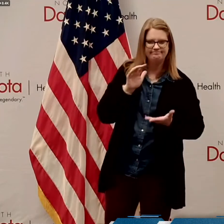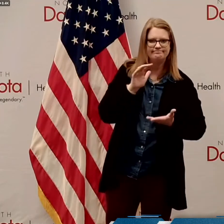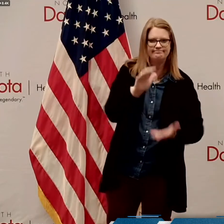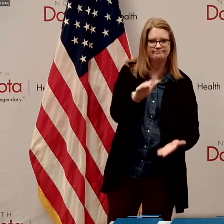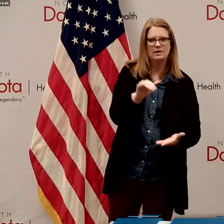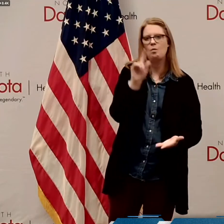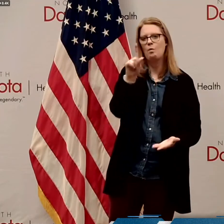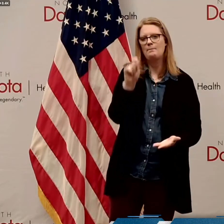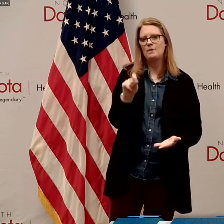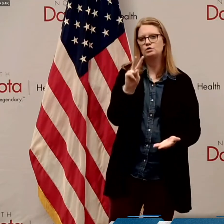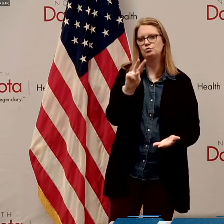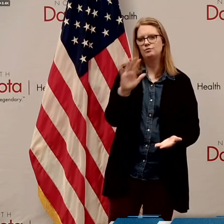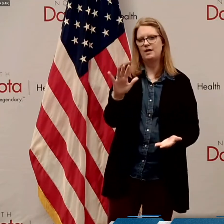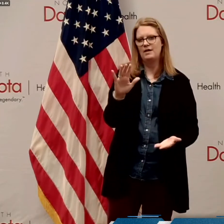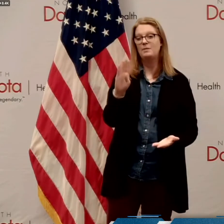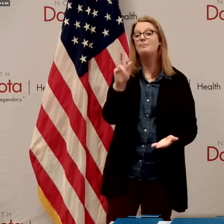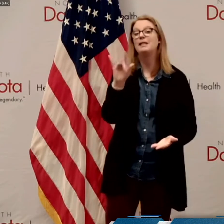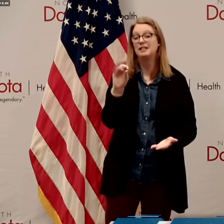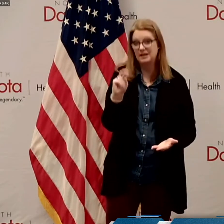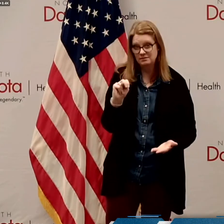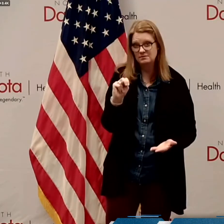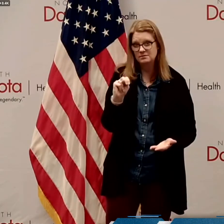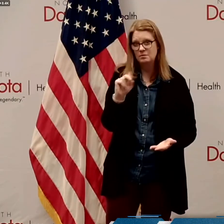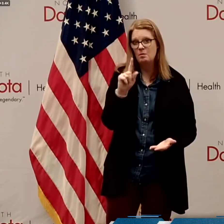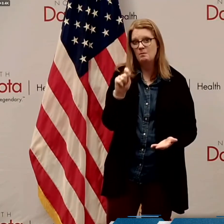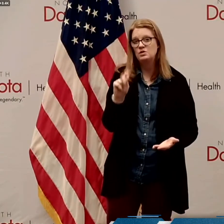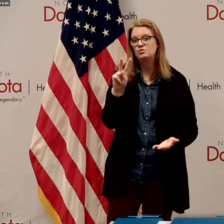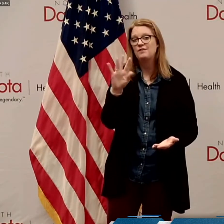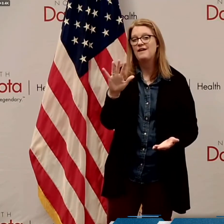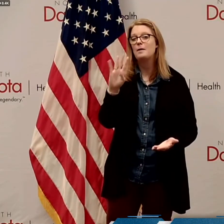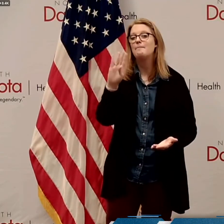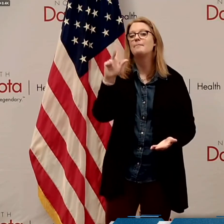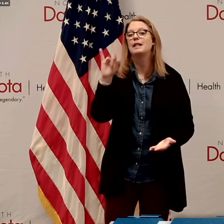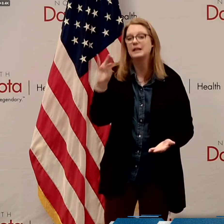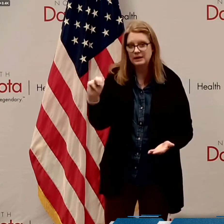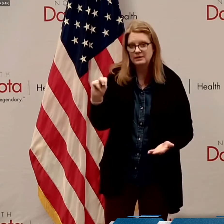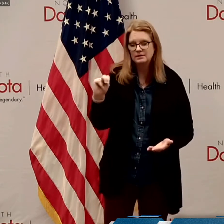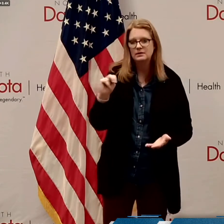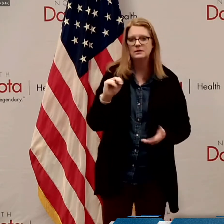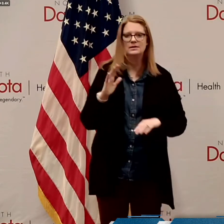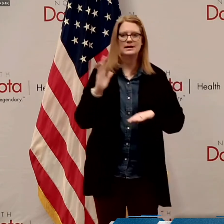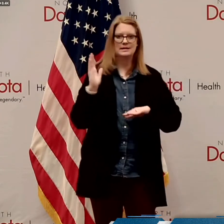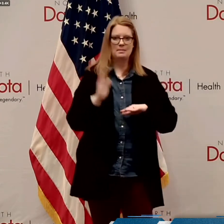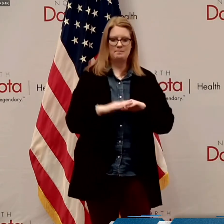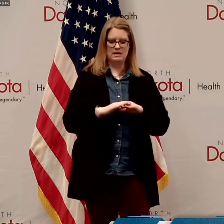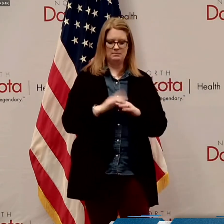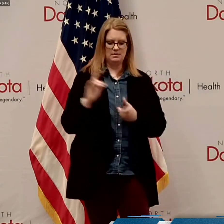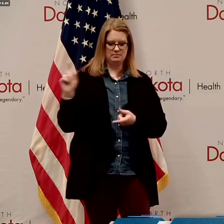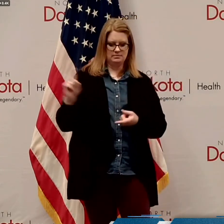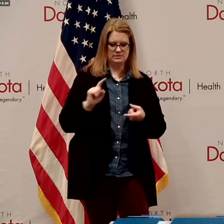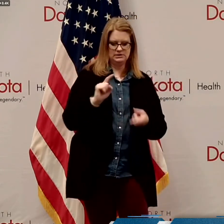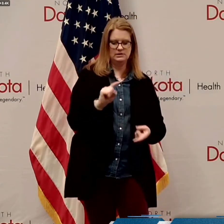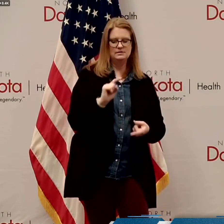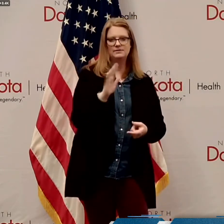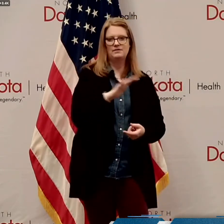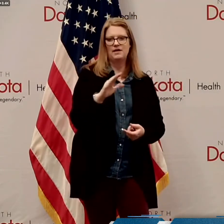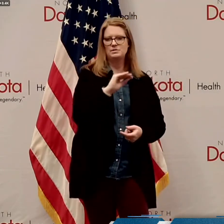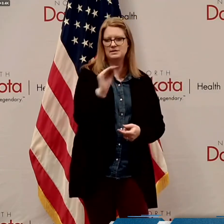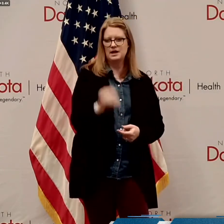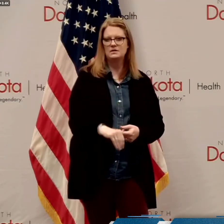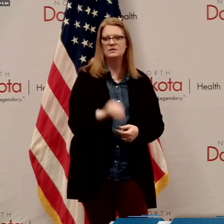was $1.25 billion. And the minimum share, state share of this allocation is 55% of that,